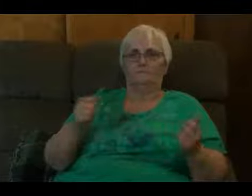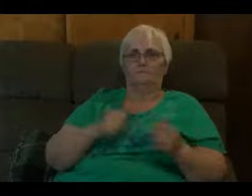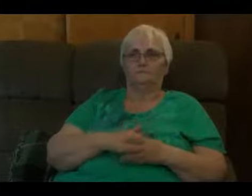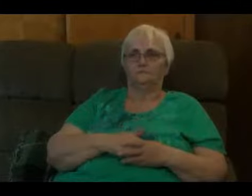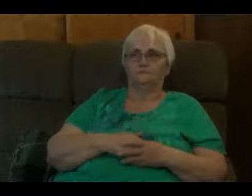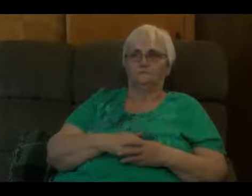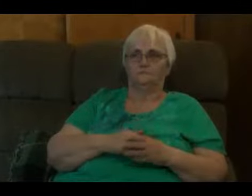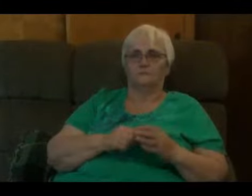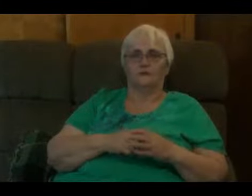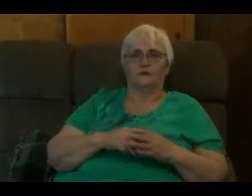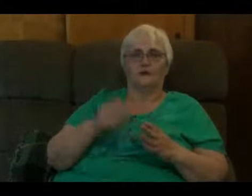and